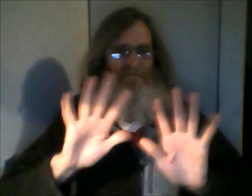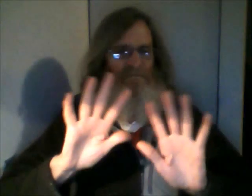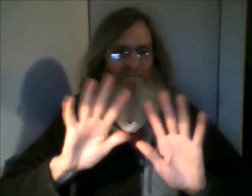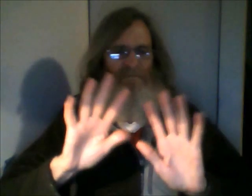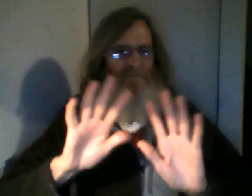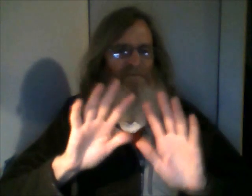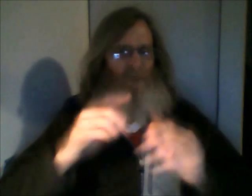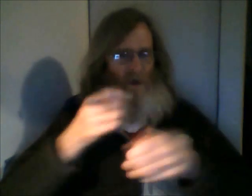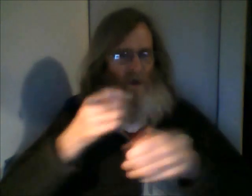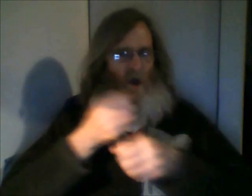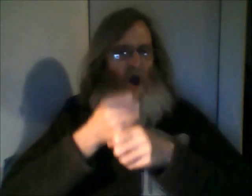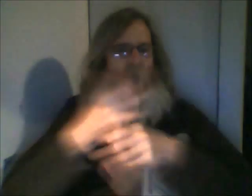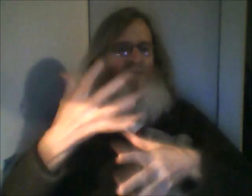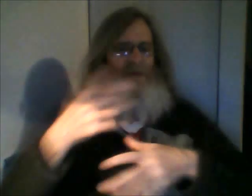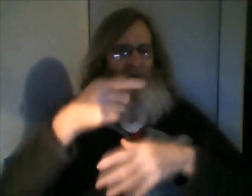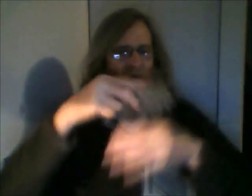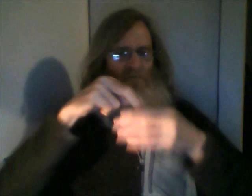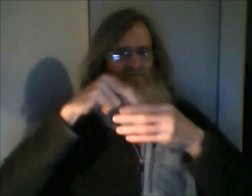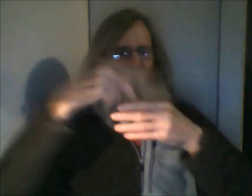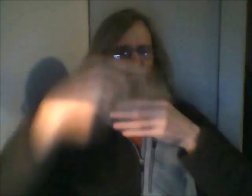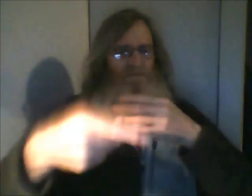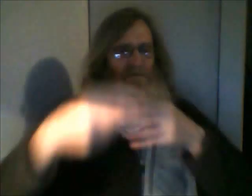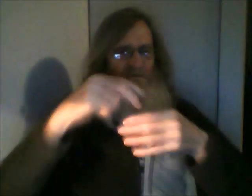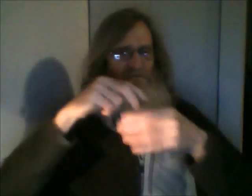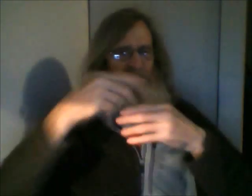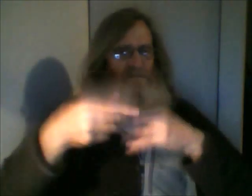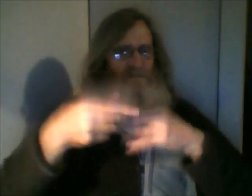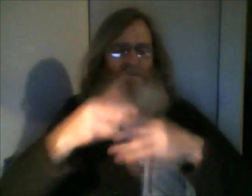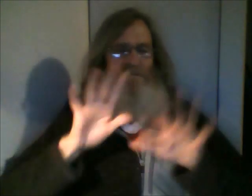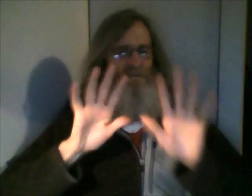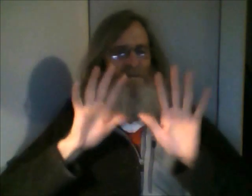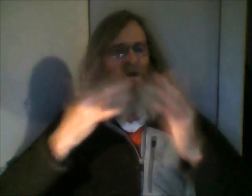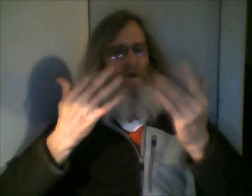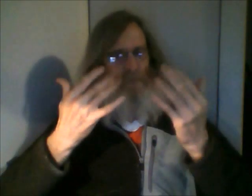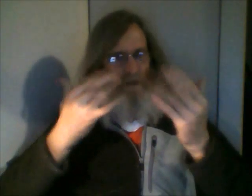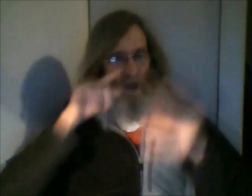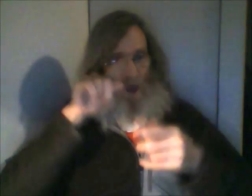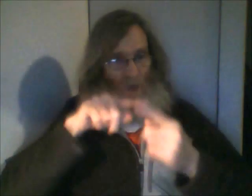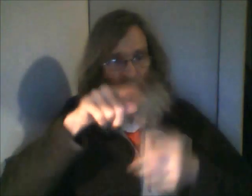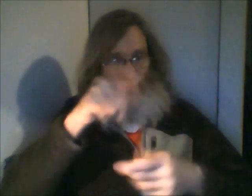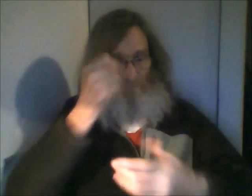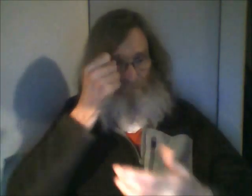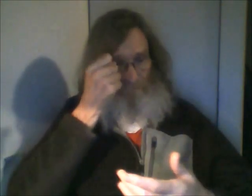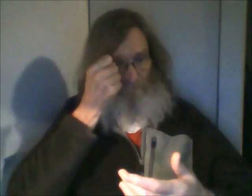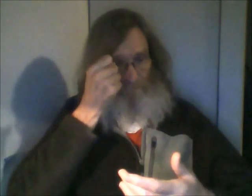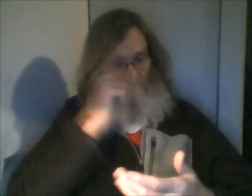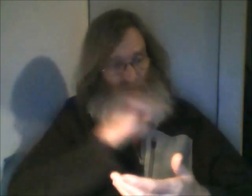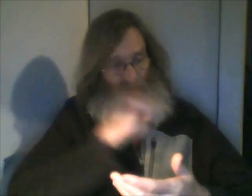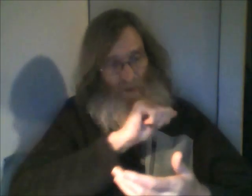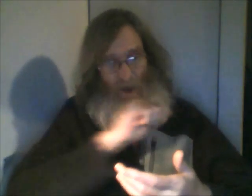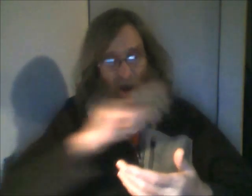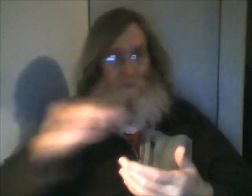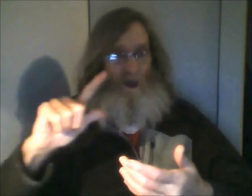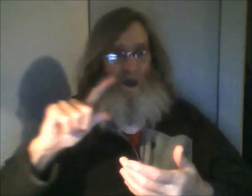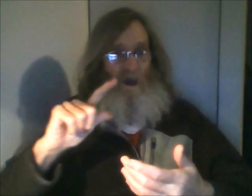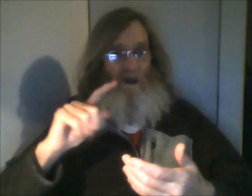The average person has 5 liters of blood running through their veins. Out of this blood come 3 products that can save